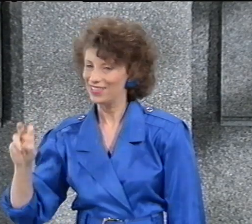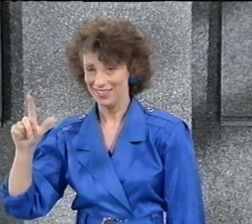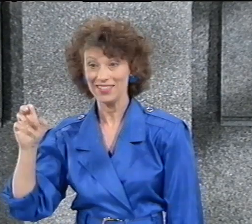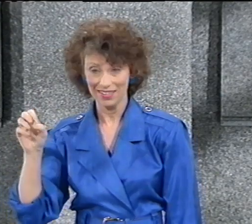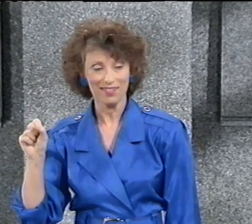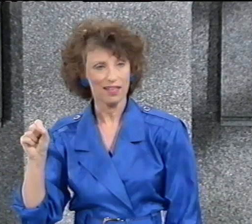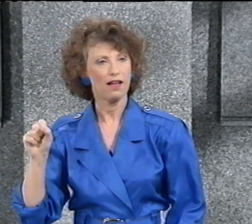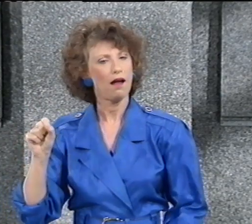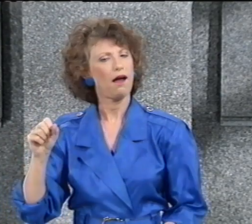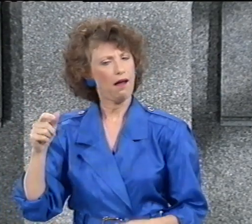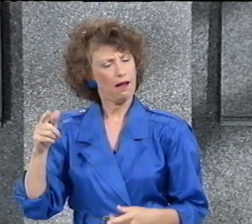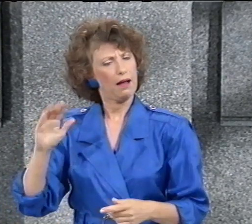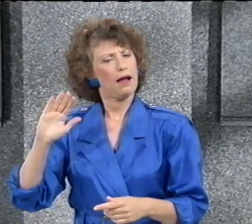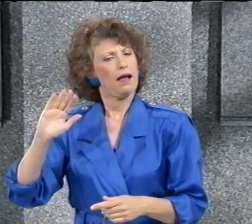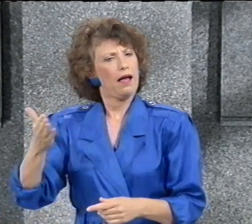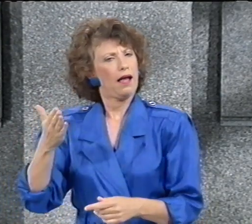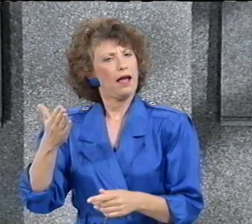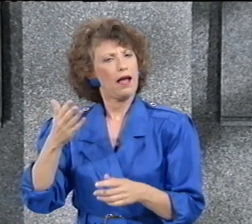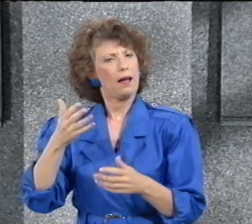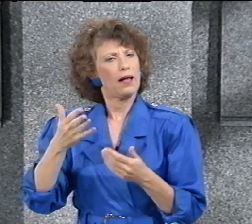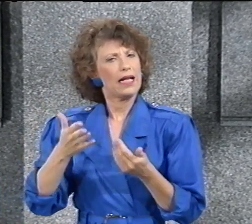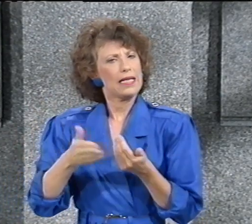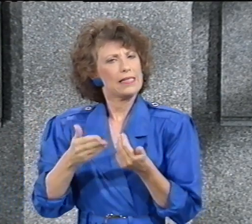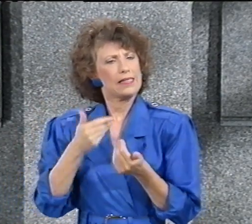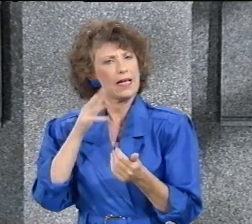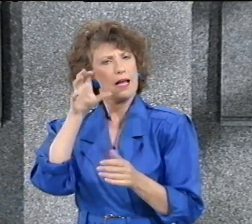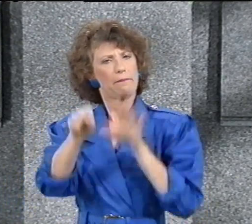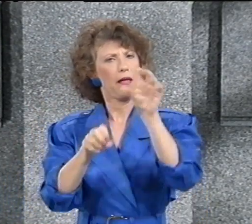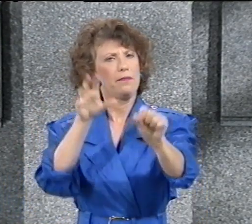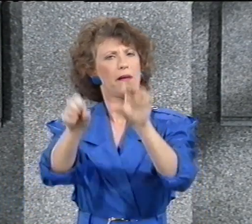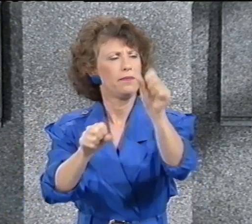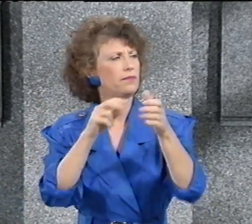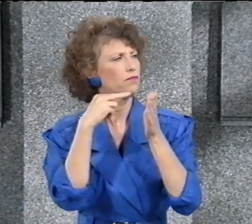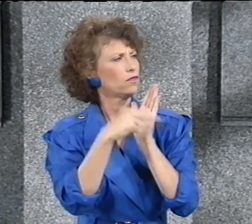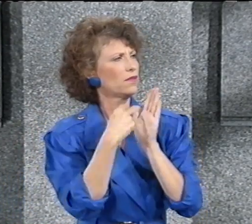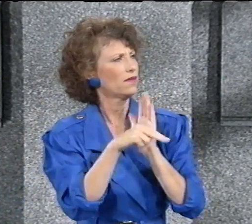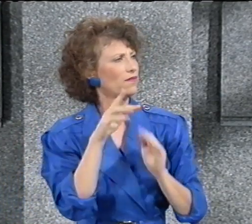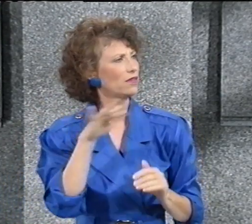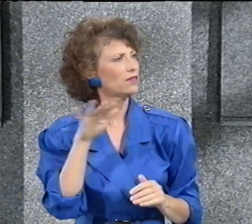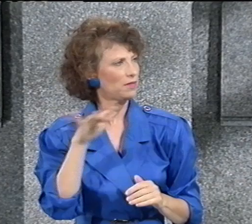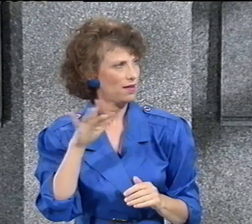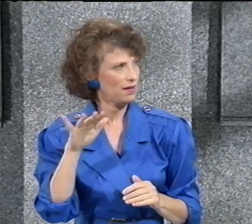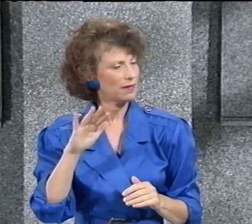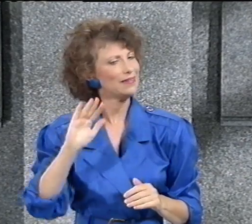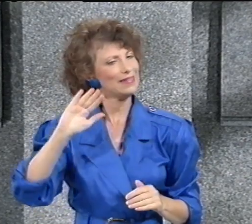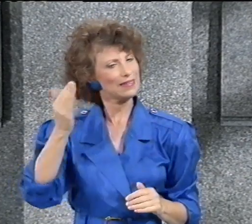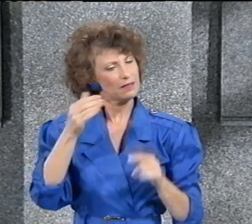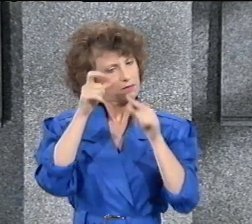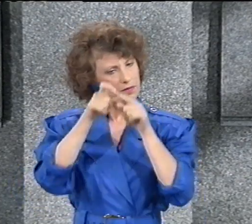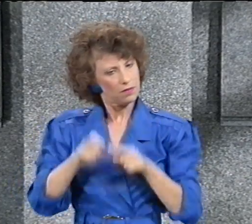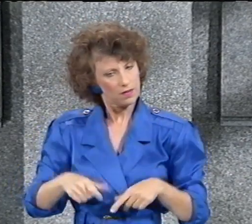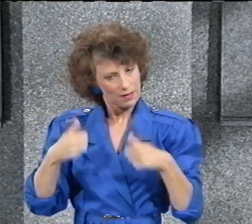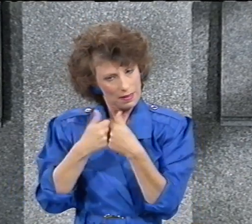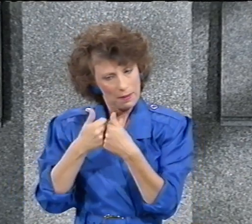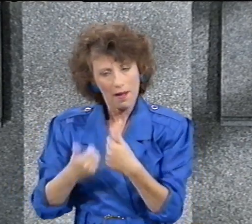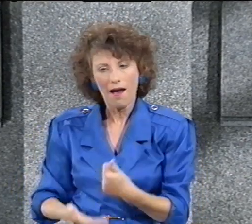puzzles. Those students seem better able to pick up the skill of reading fingerspelling more quickly